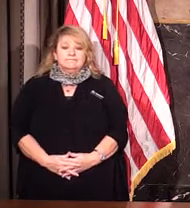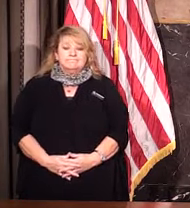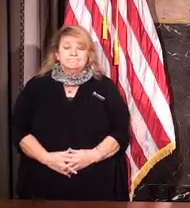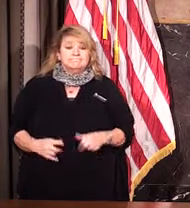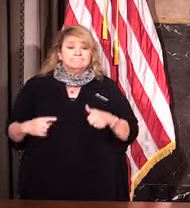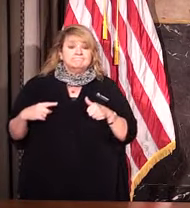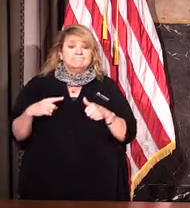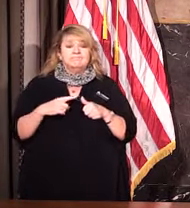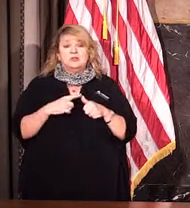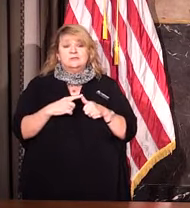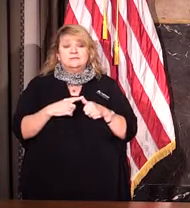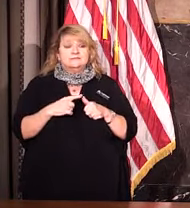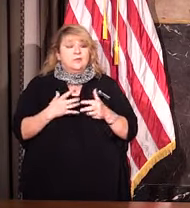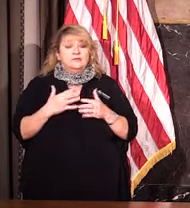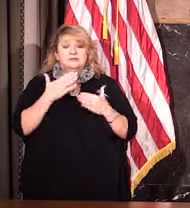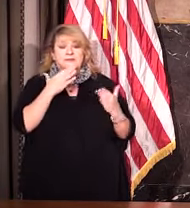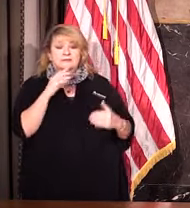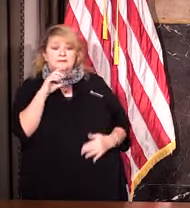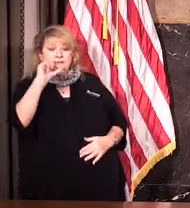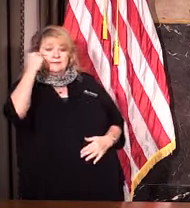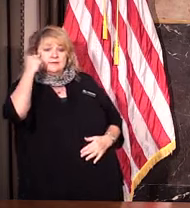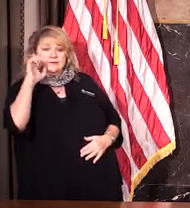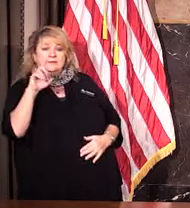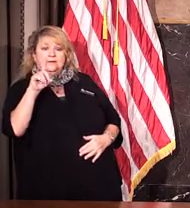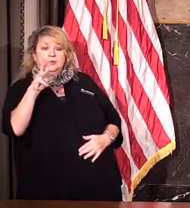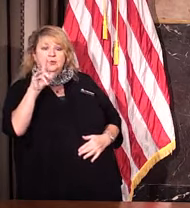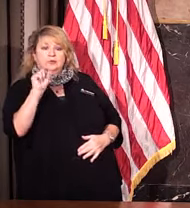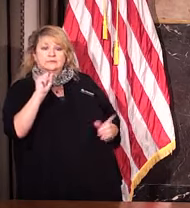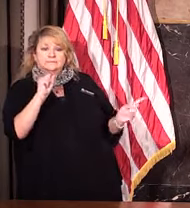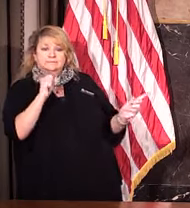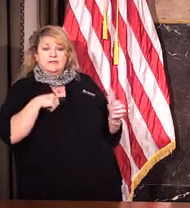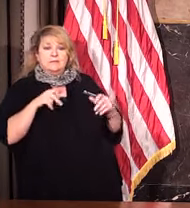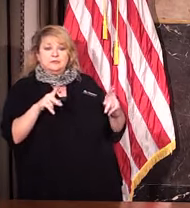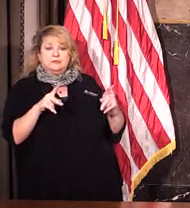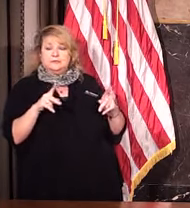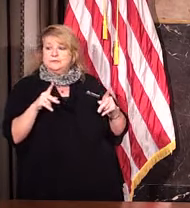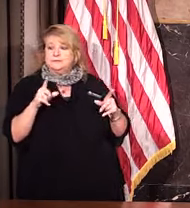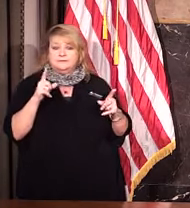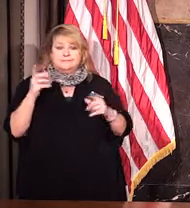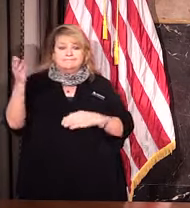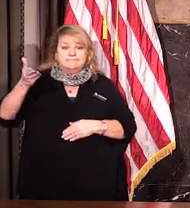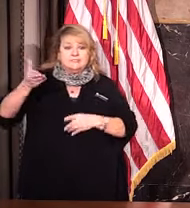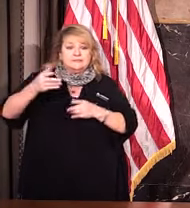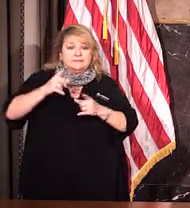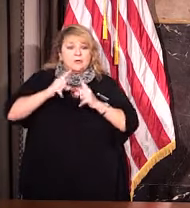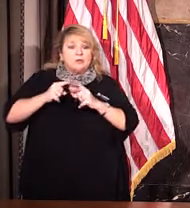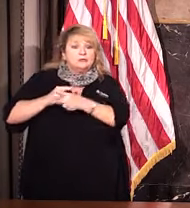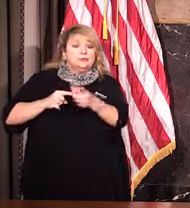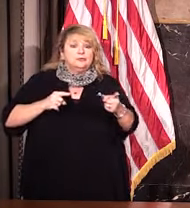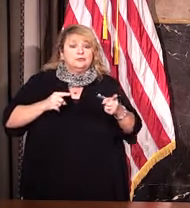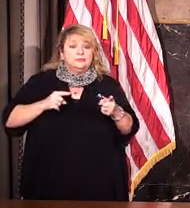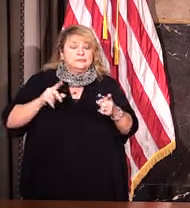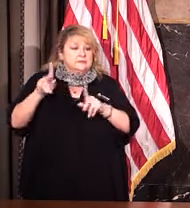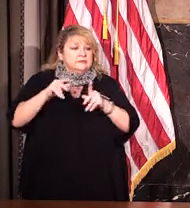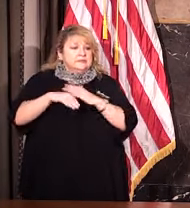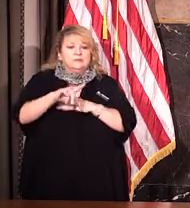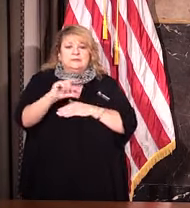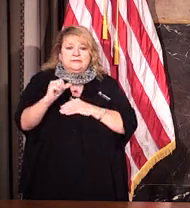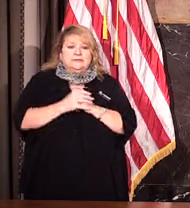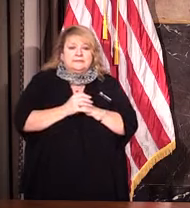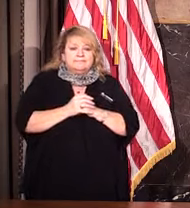Initially, I'd like to thank Governor Edwards for the opportunity to speak to my fellow citizens of the state of Louisiana. I would